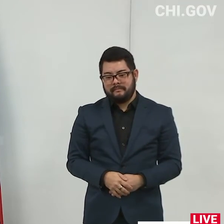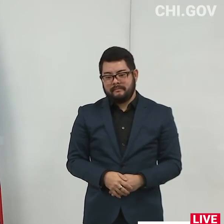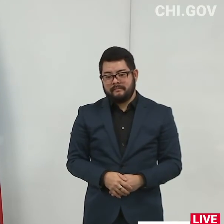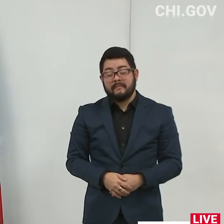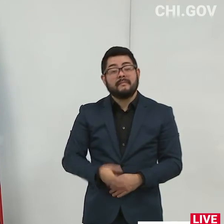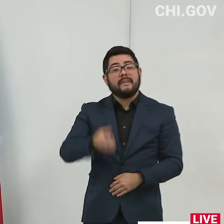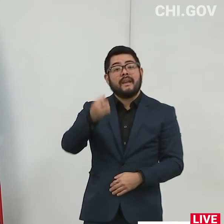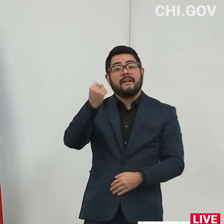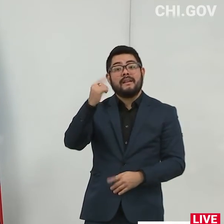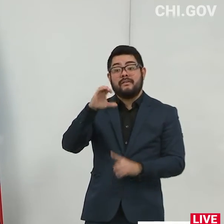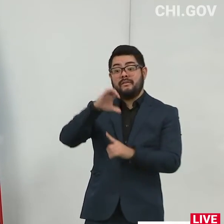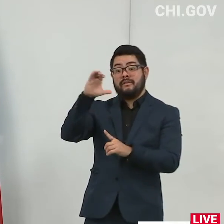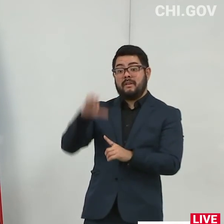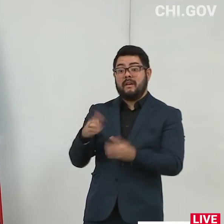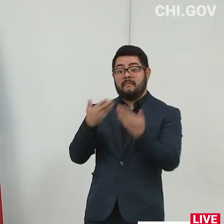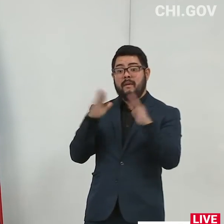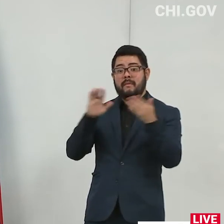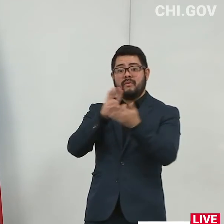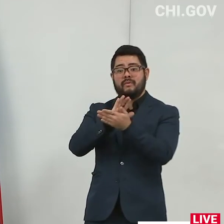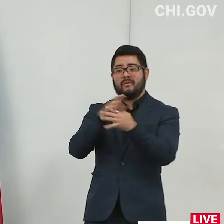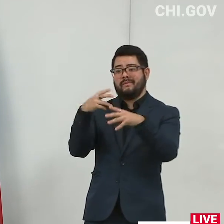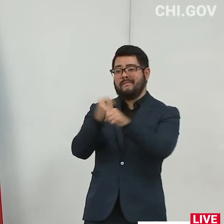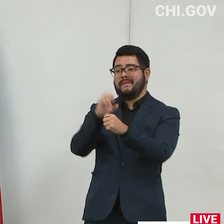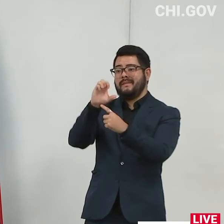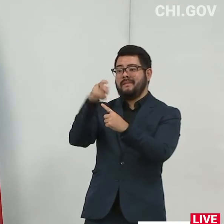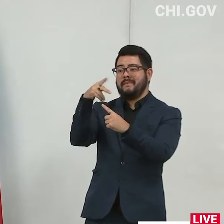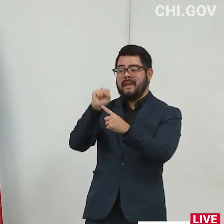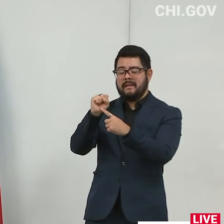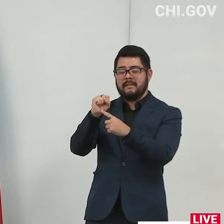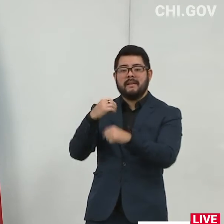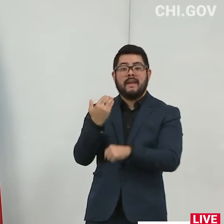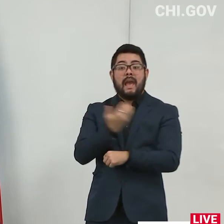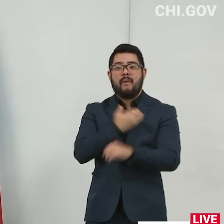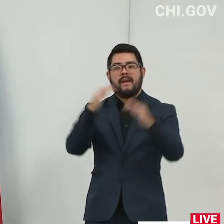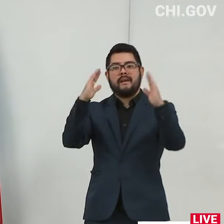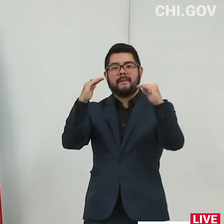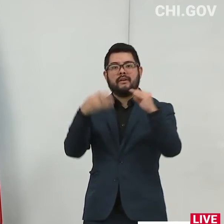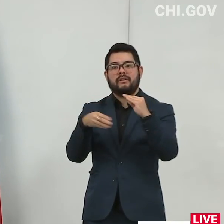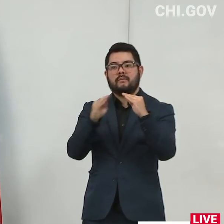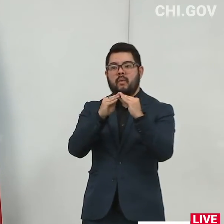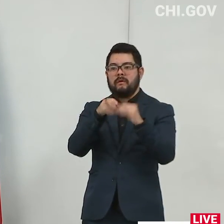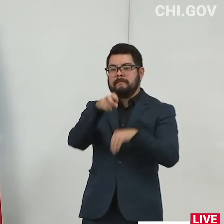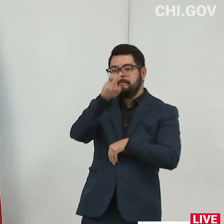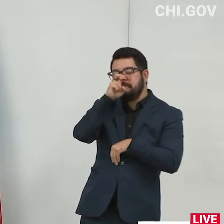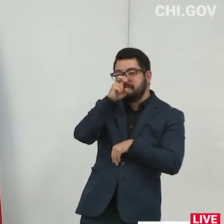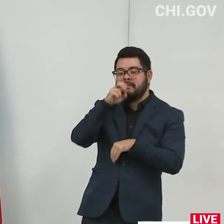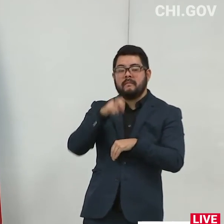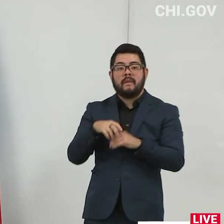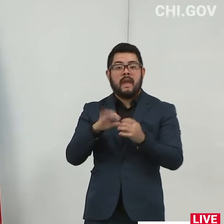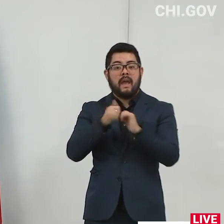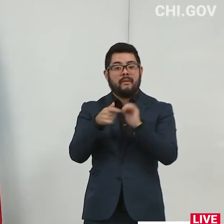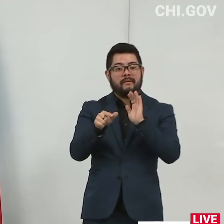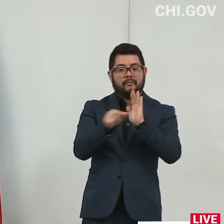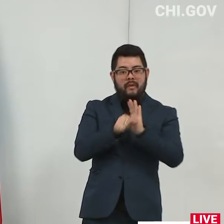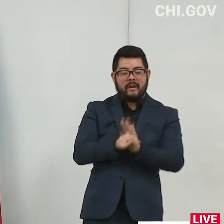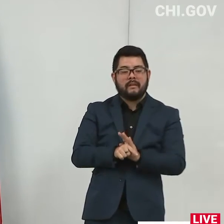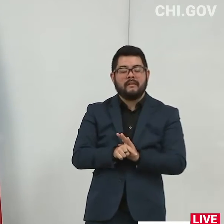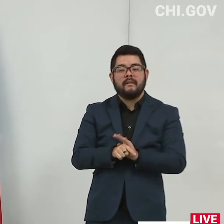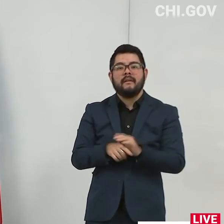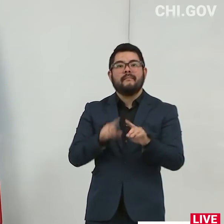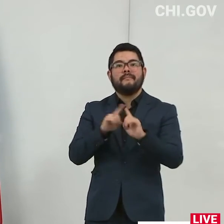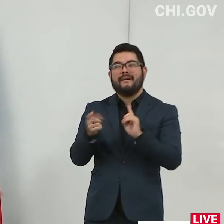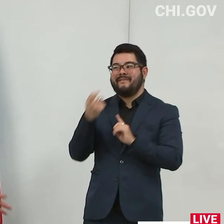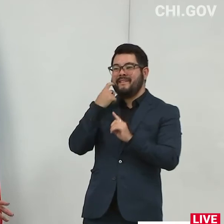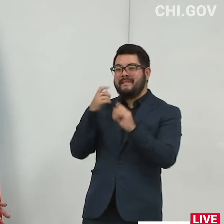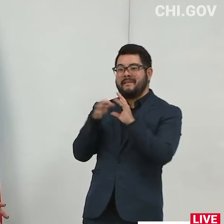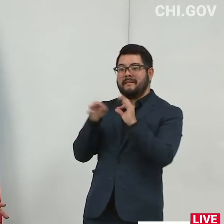you may recall, had more stringent expectations around grading, which we took a lot of flack for. But again, as the mayor said,